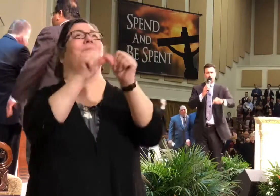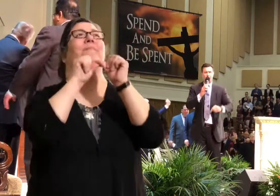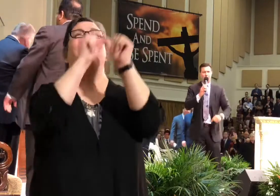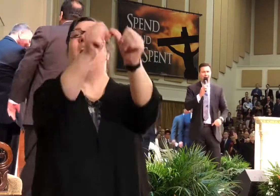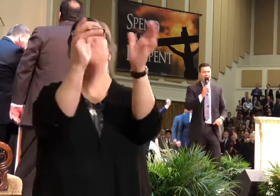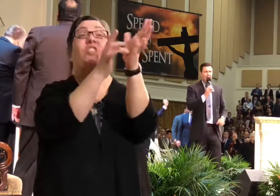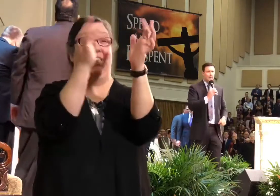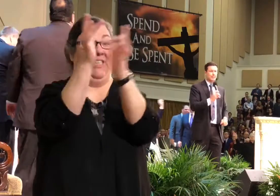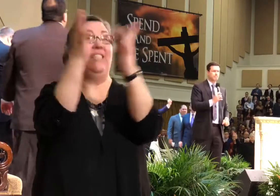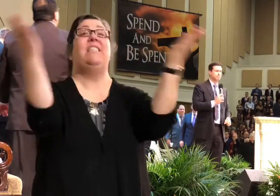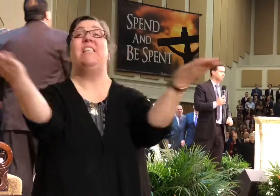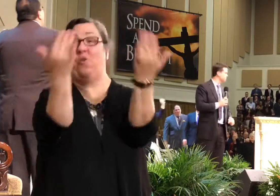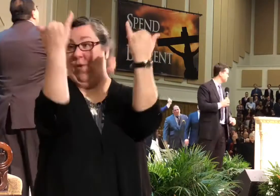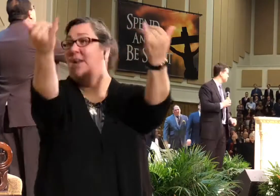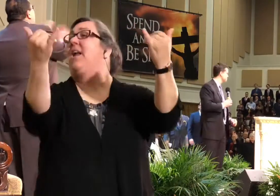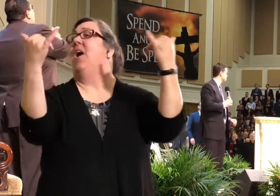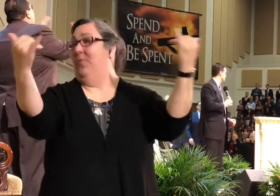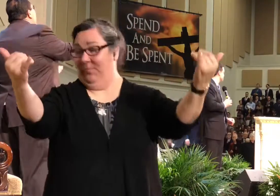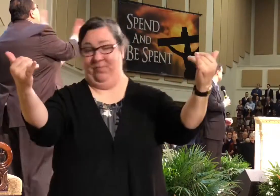Is here right now.